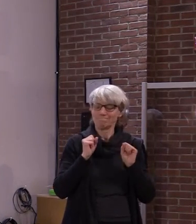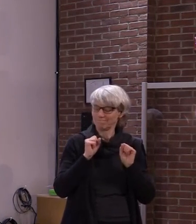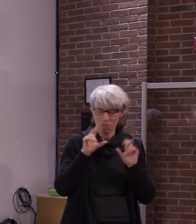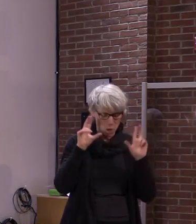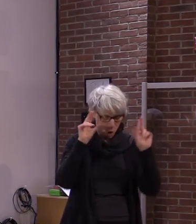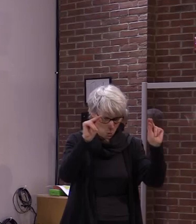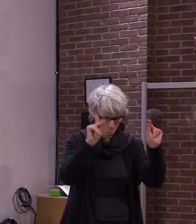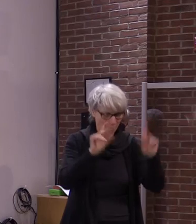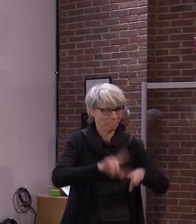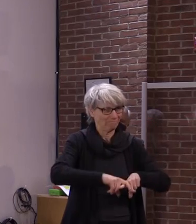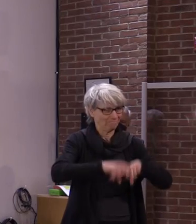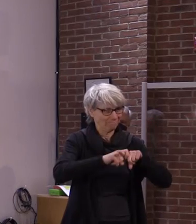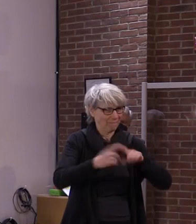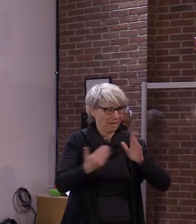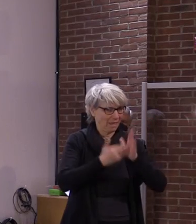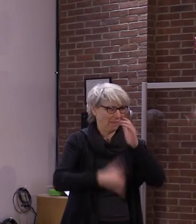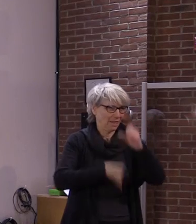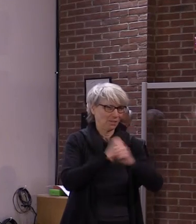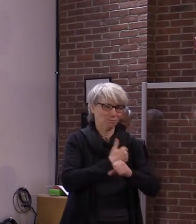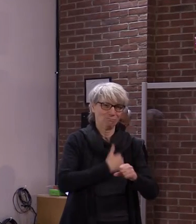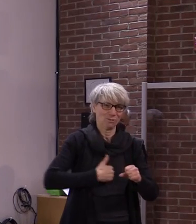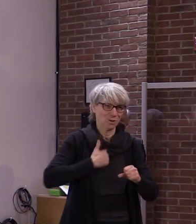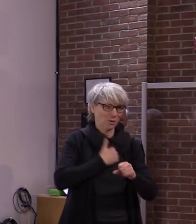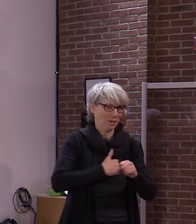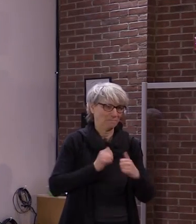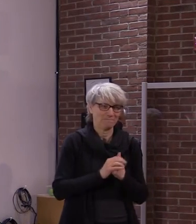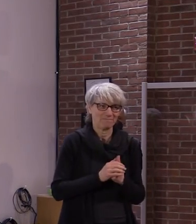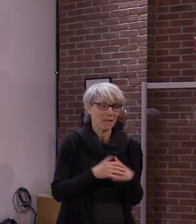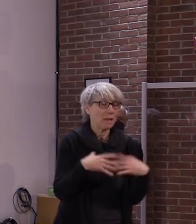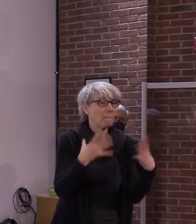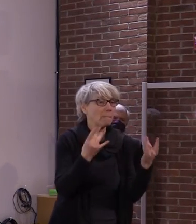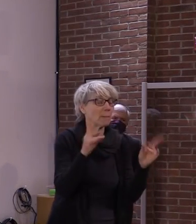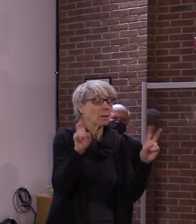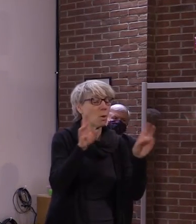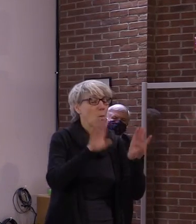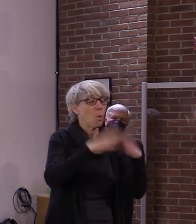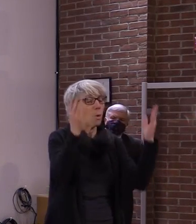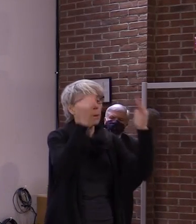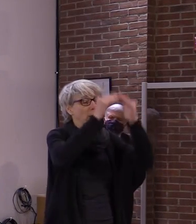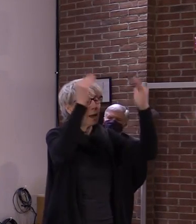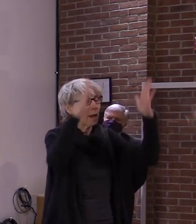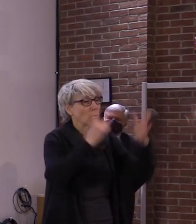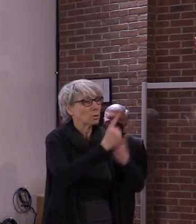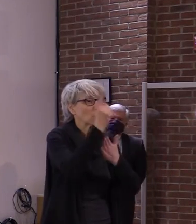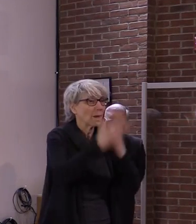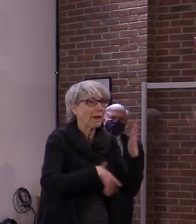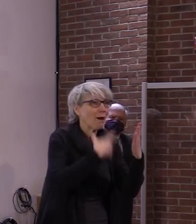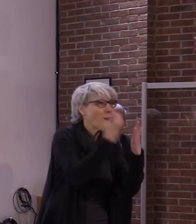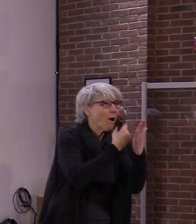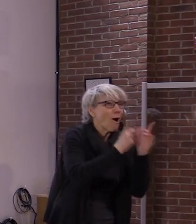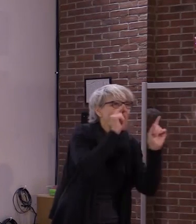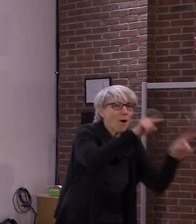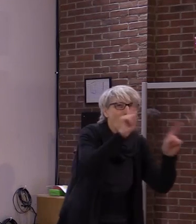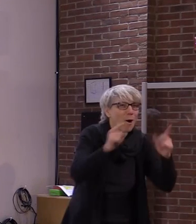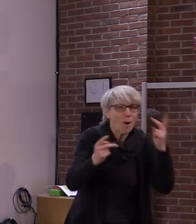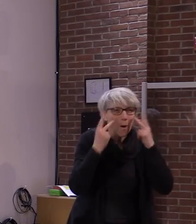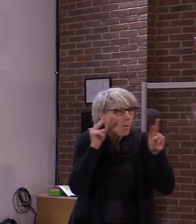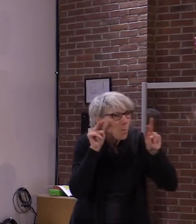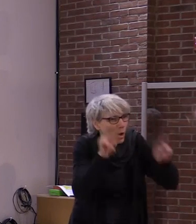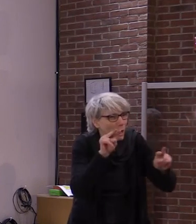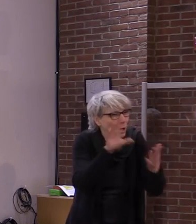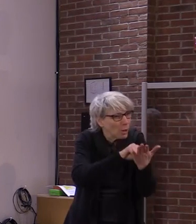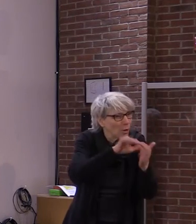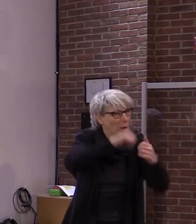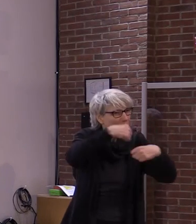on hold again. Maple Open House Weekend, a chance to see maple syrup being boiled at the Sugar House, has